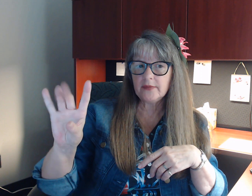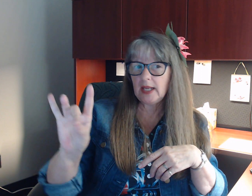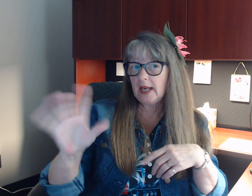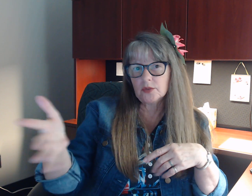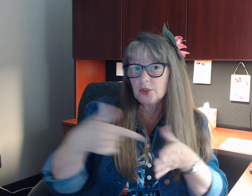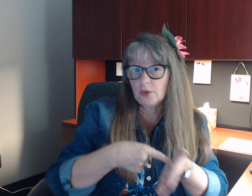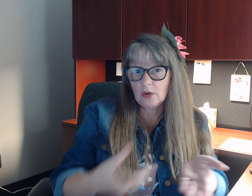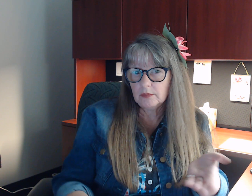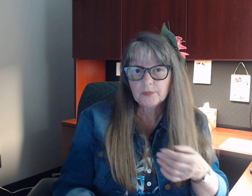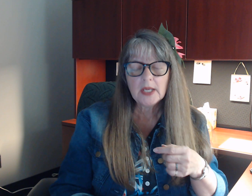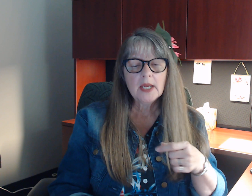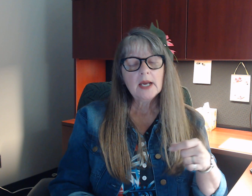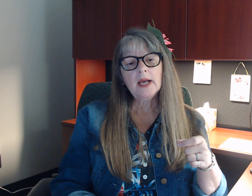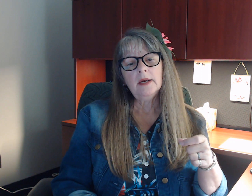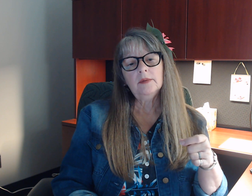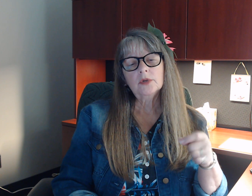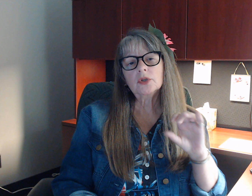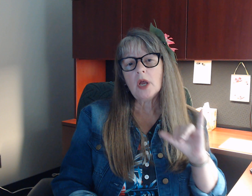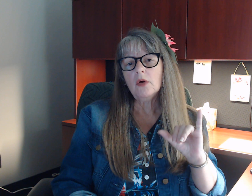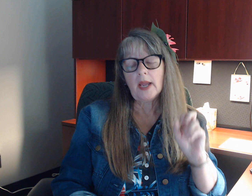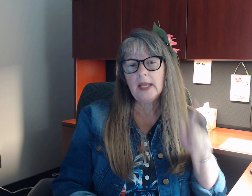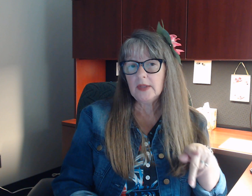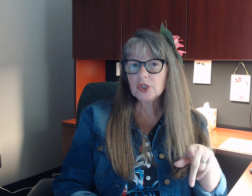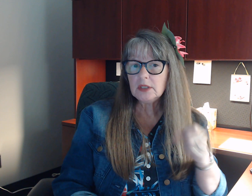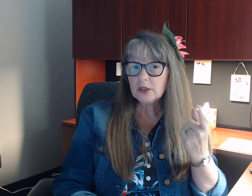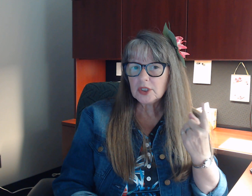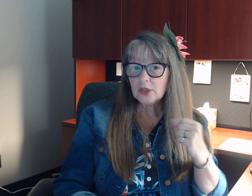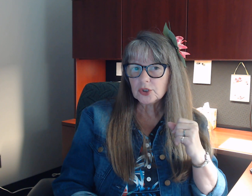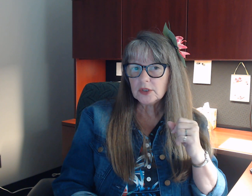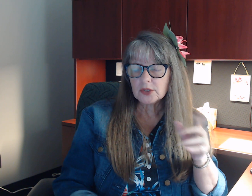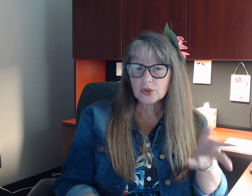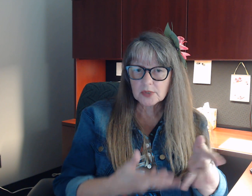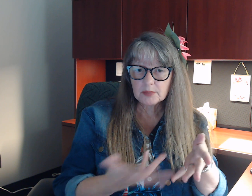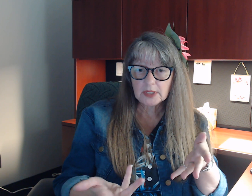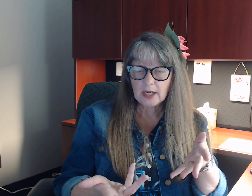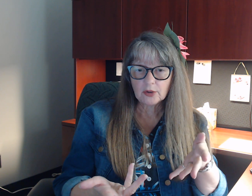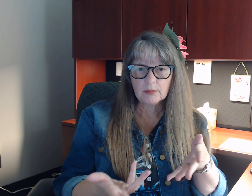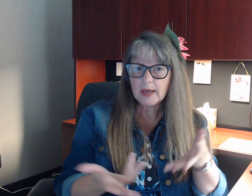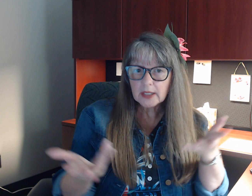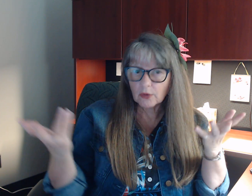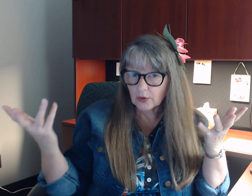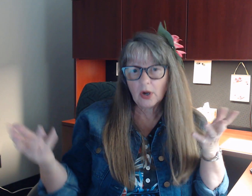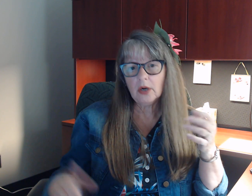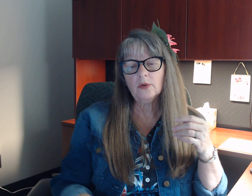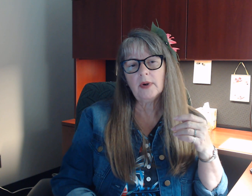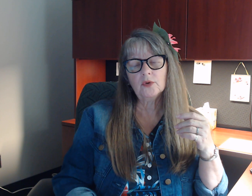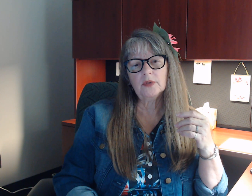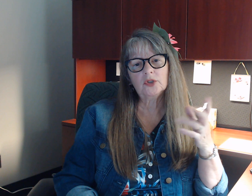102.78 is what you owe. So she was, oh, okay. And then she understood that. So she was able to get out her money or her card or whatever that she had.